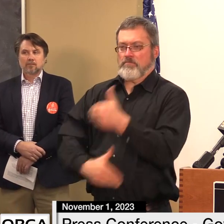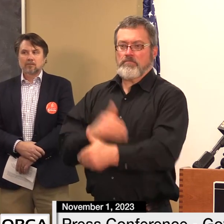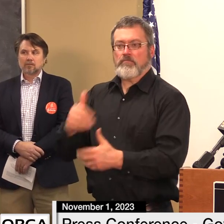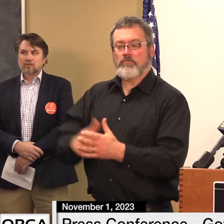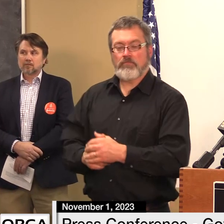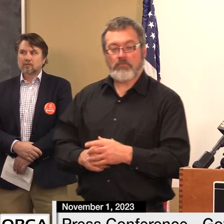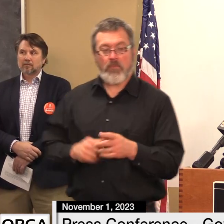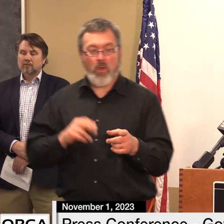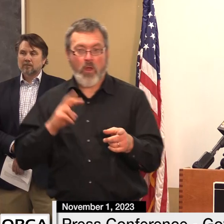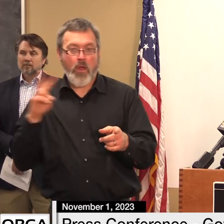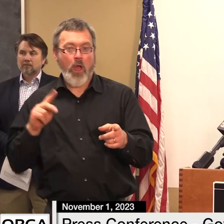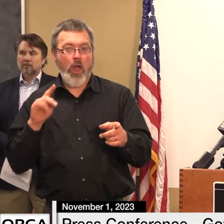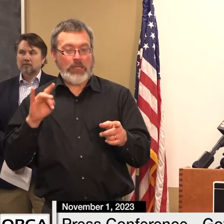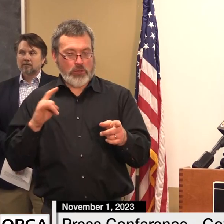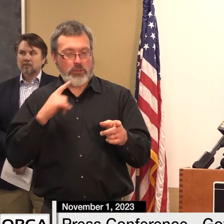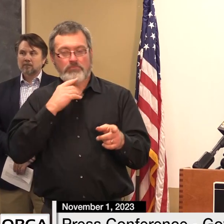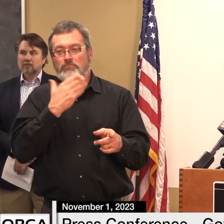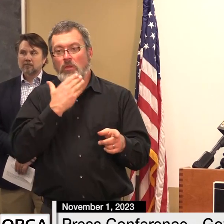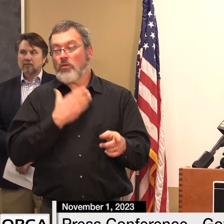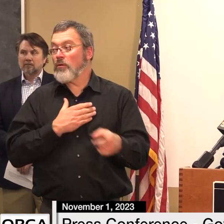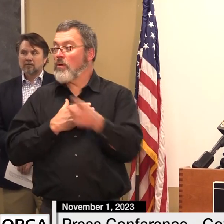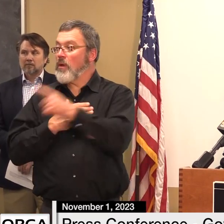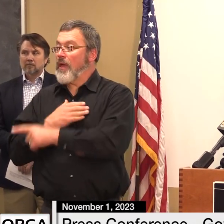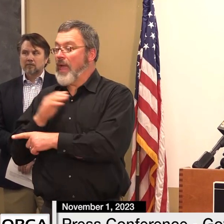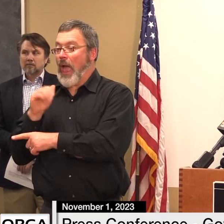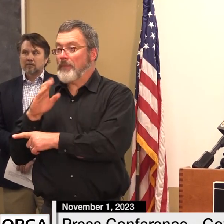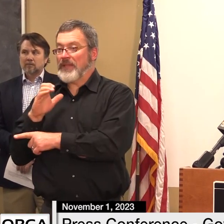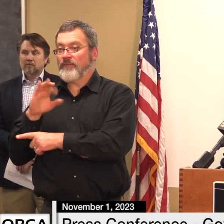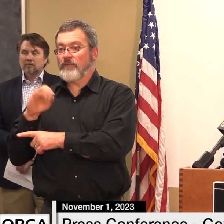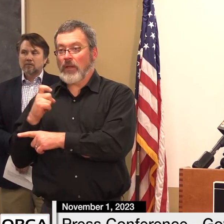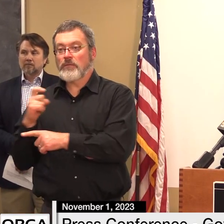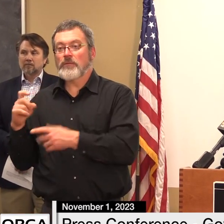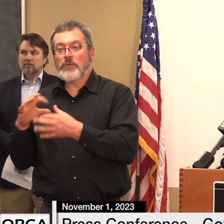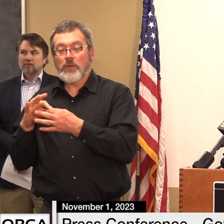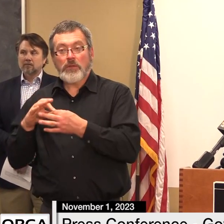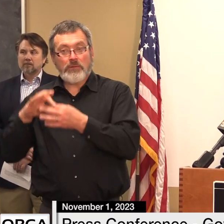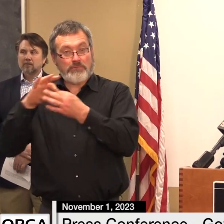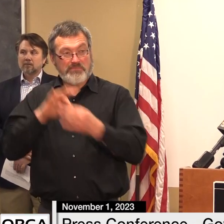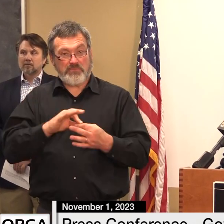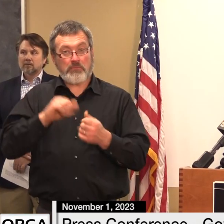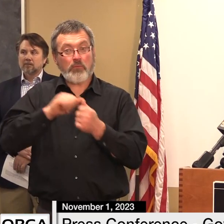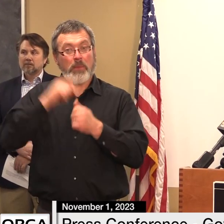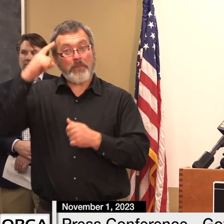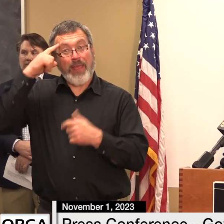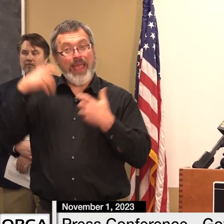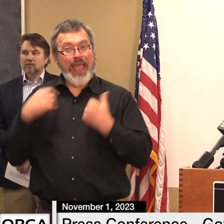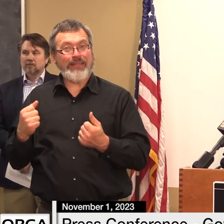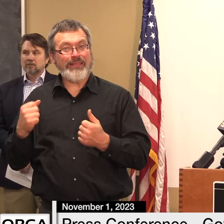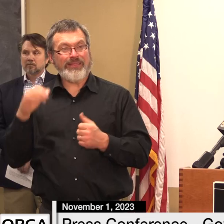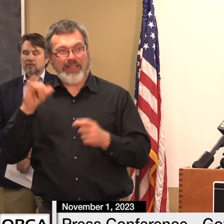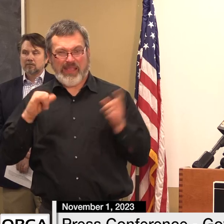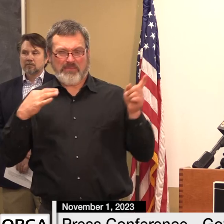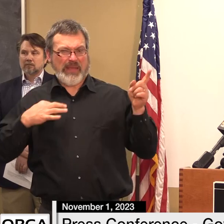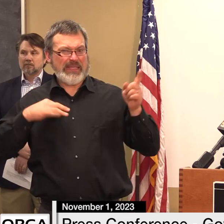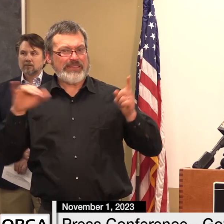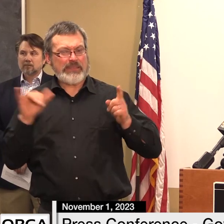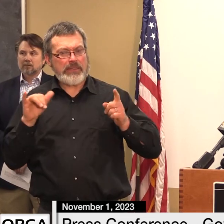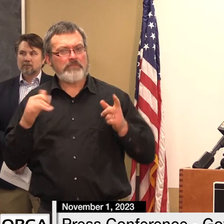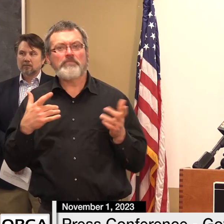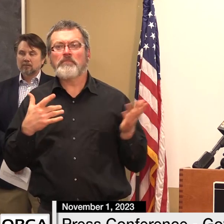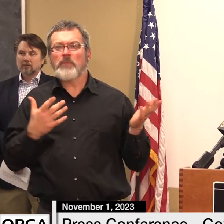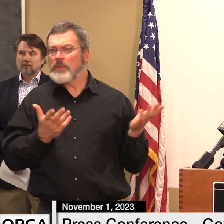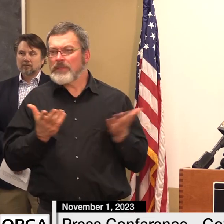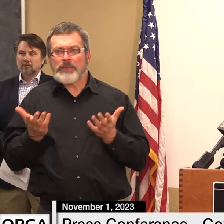Thank you. On the mental health side of that conversation, how confident are you that Vermont has the resources? I know at the Joint Justice